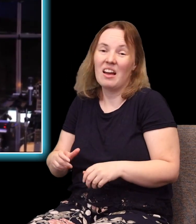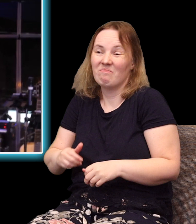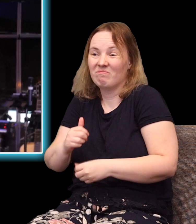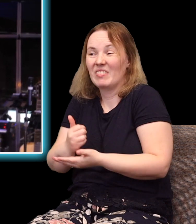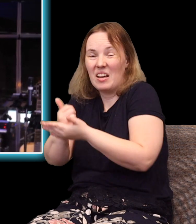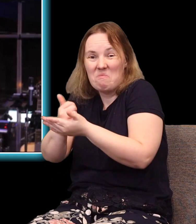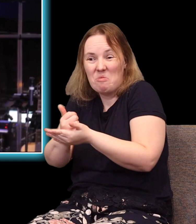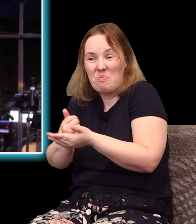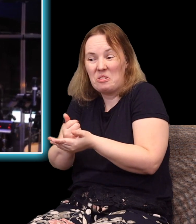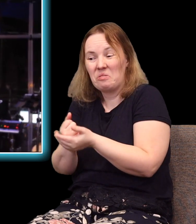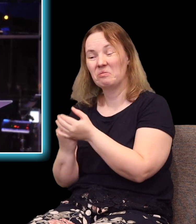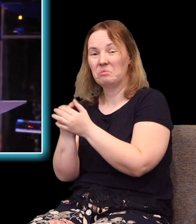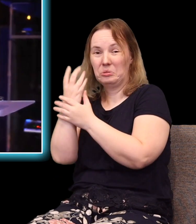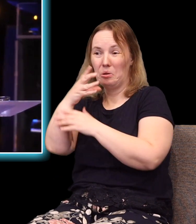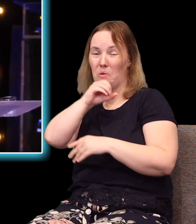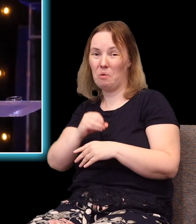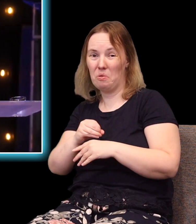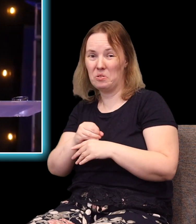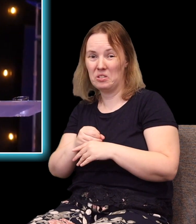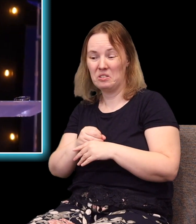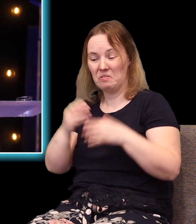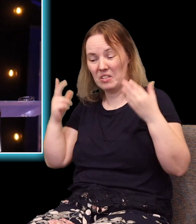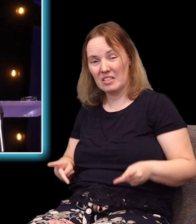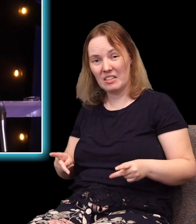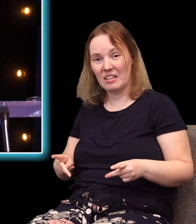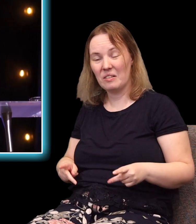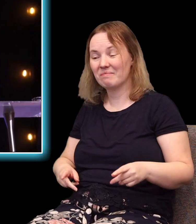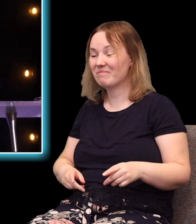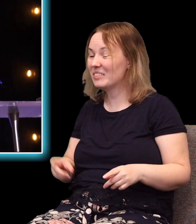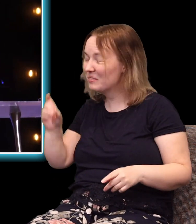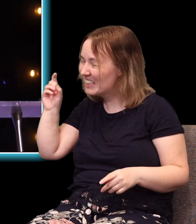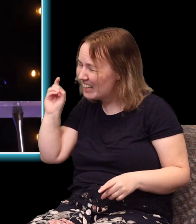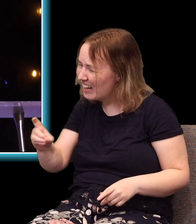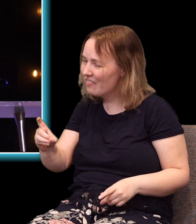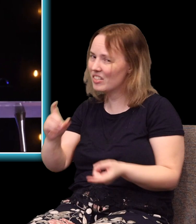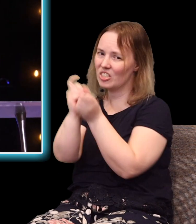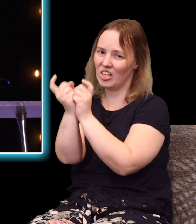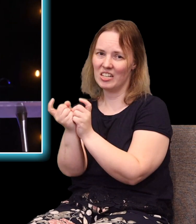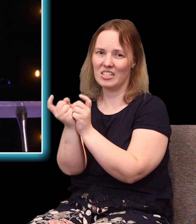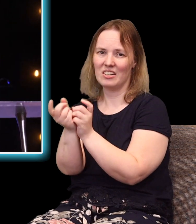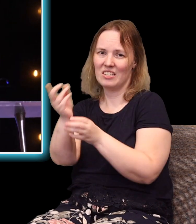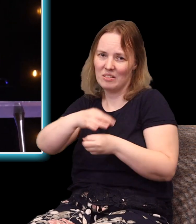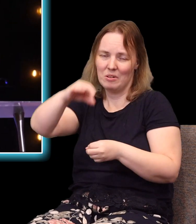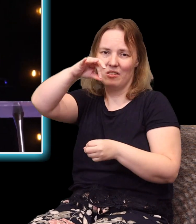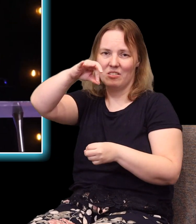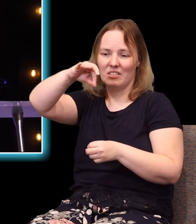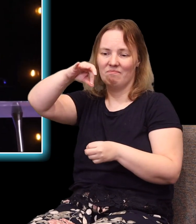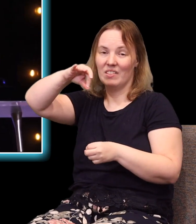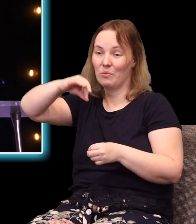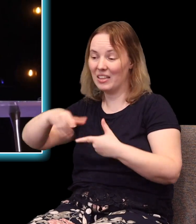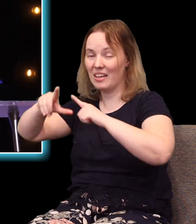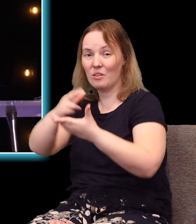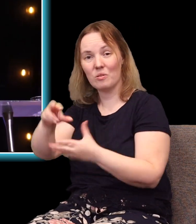physically, neither can we help but change spiritually, grow spiritually, transform spiritually,